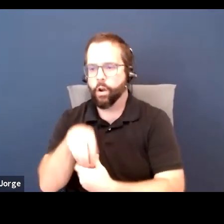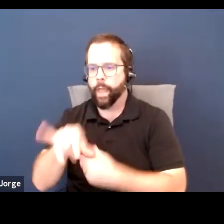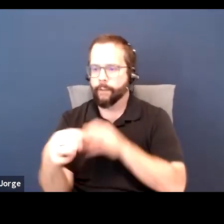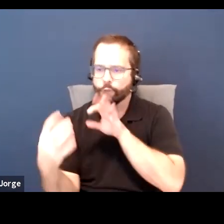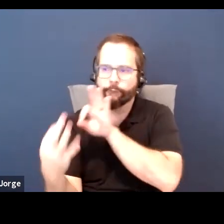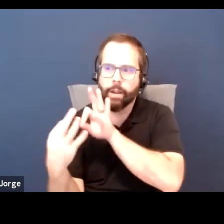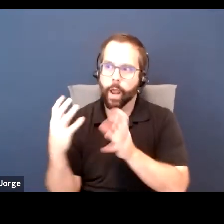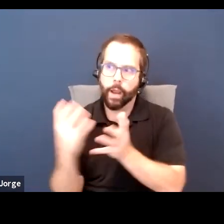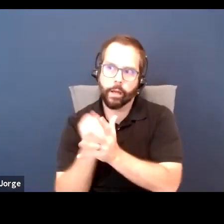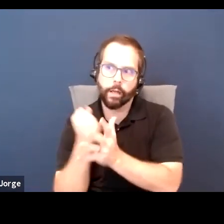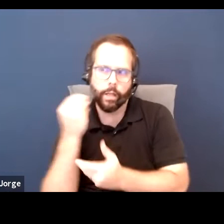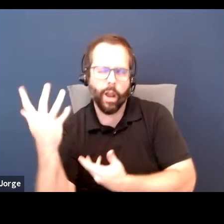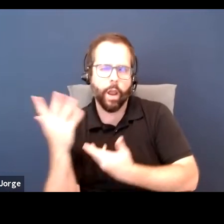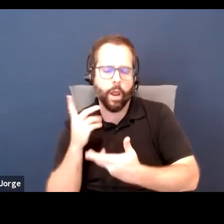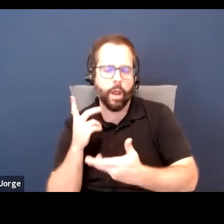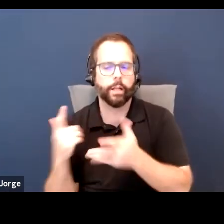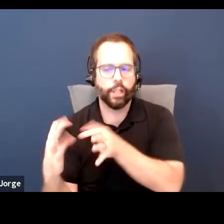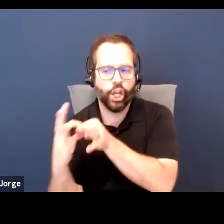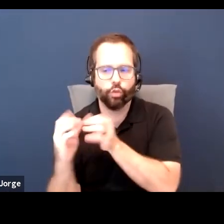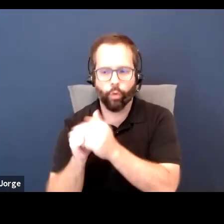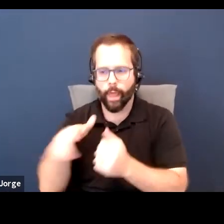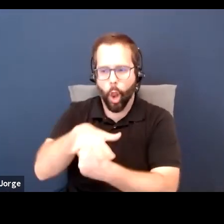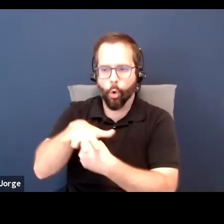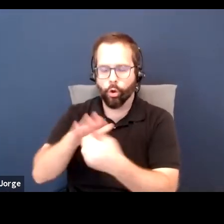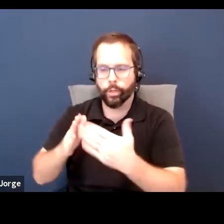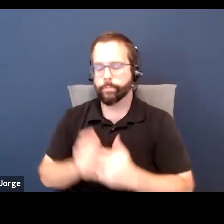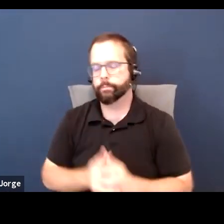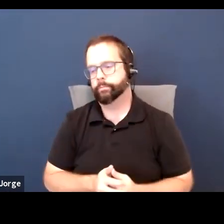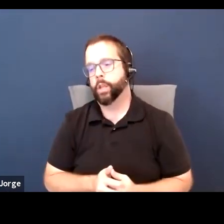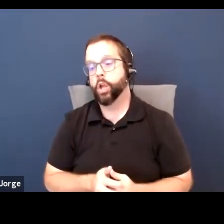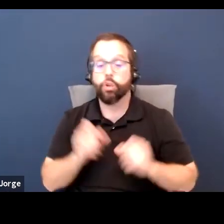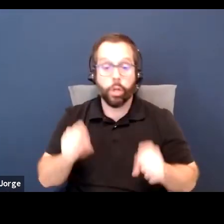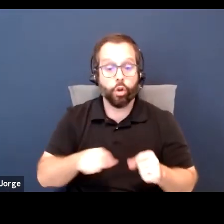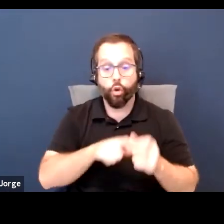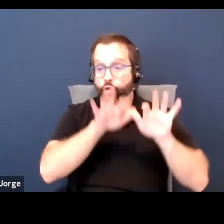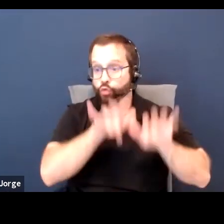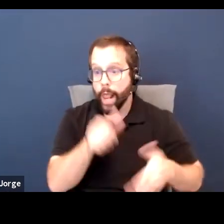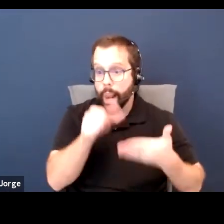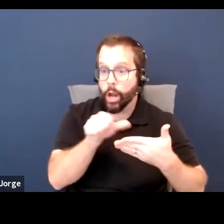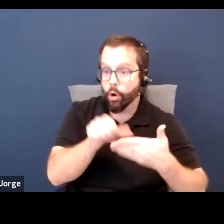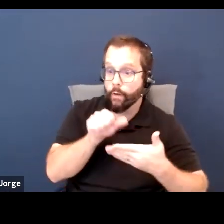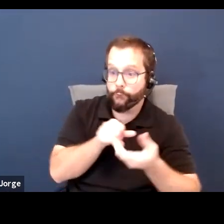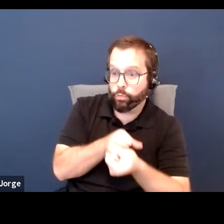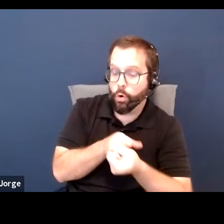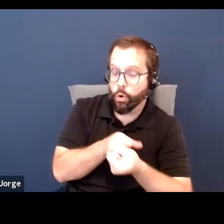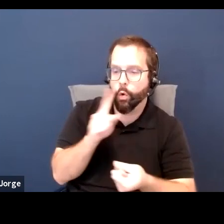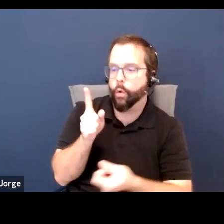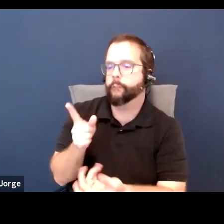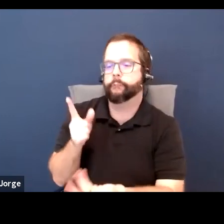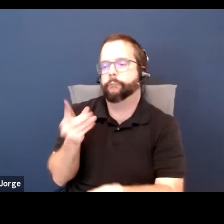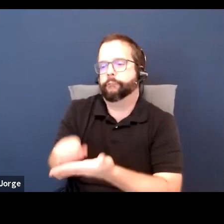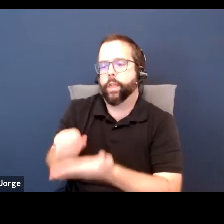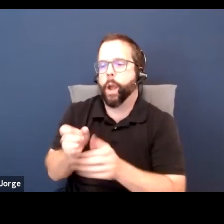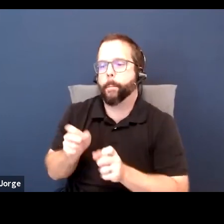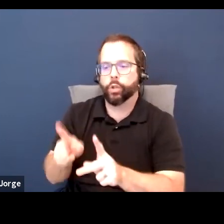local communities. You can write letters of support for funding opportunities to showcase a focus on